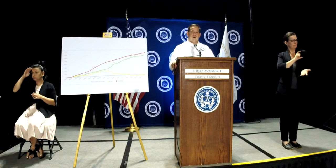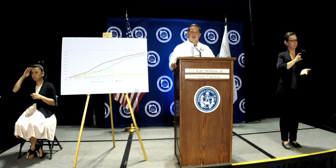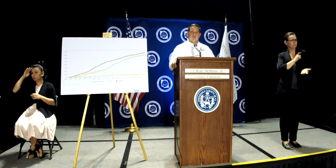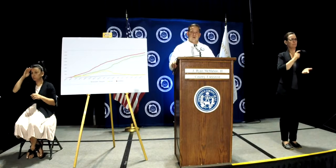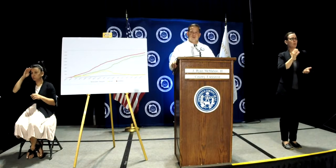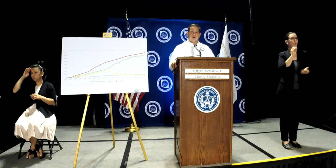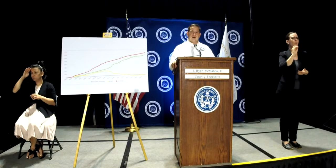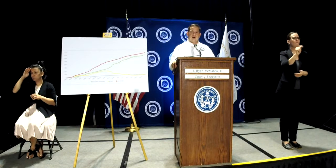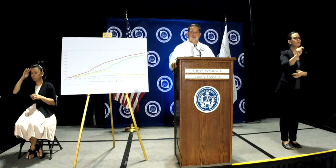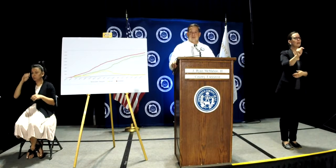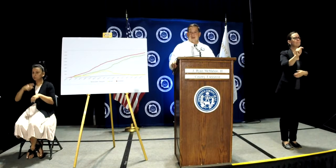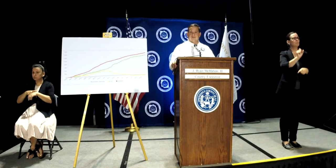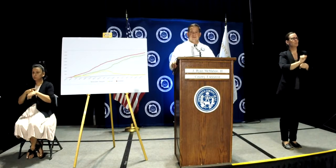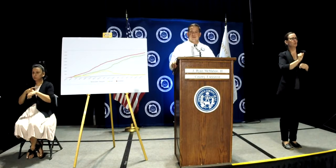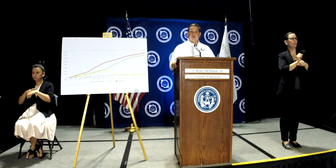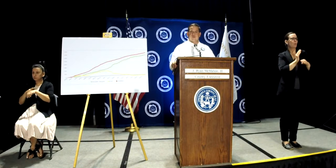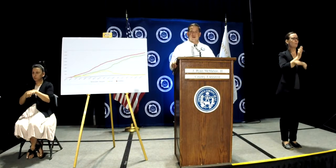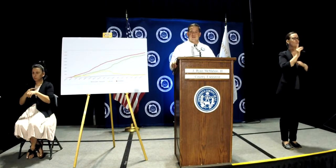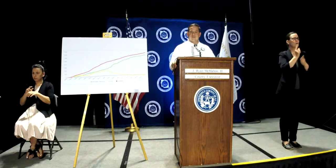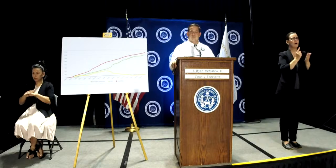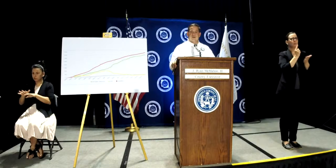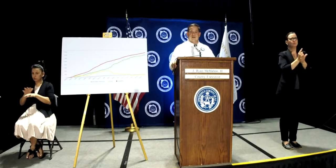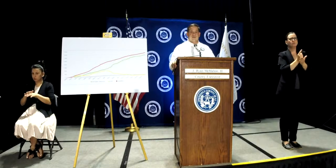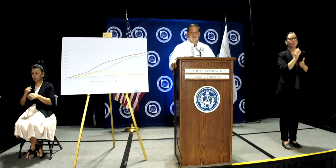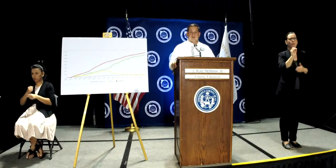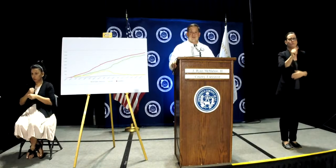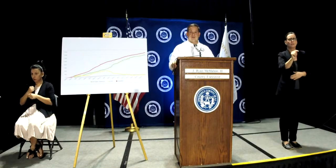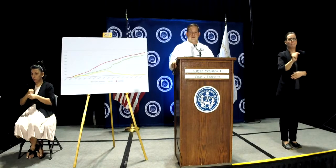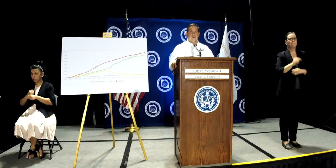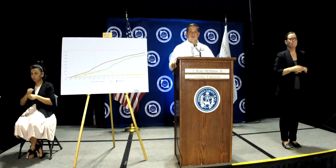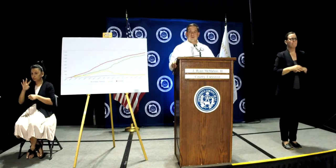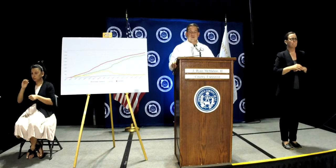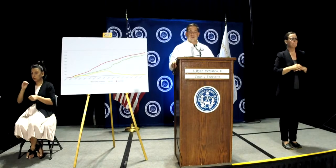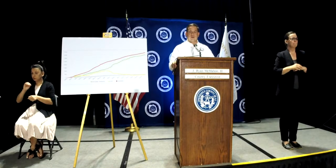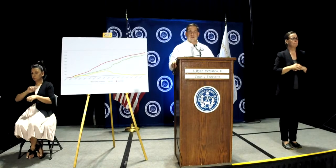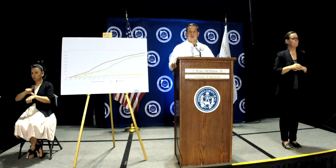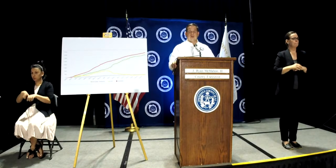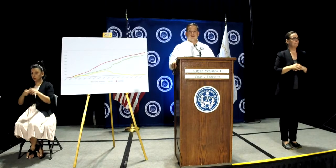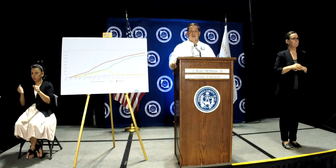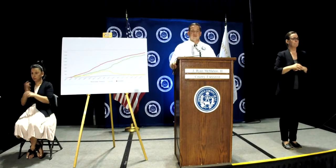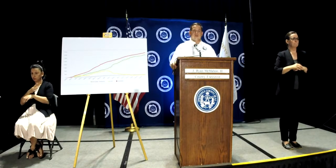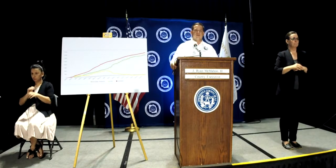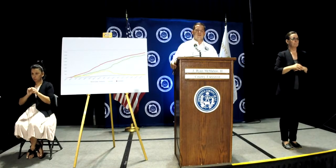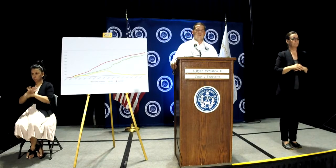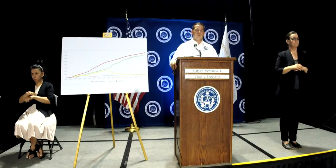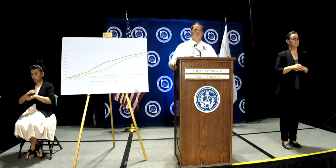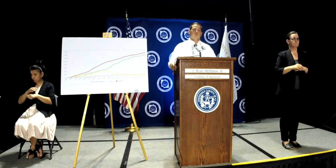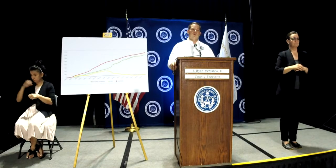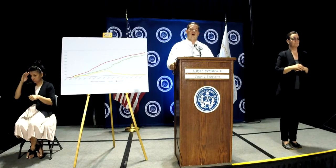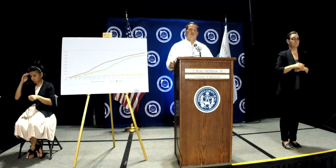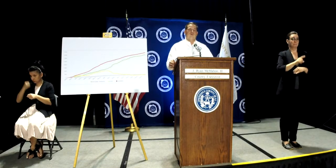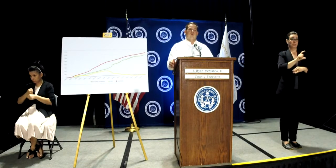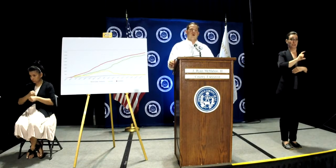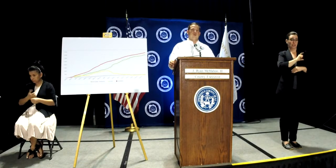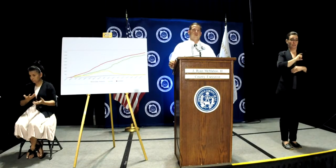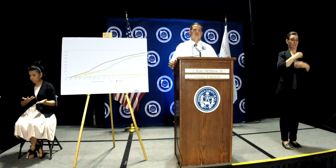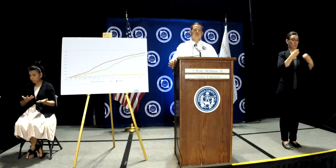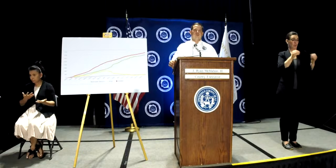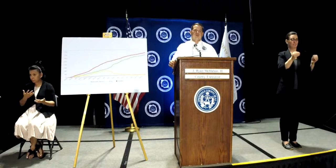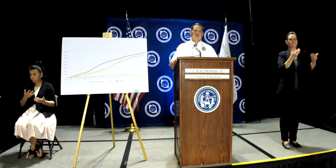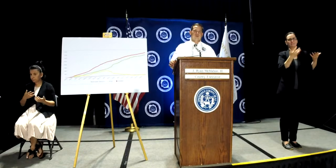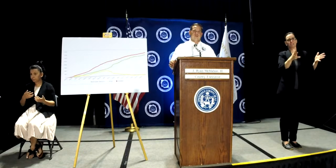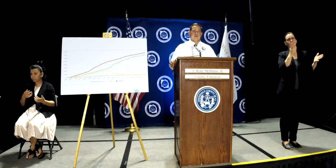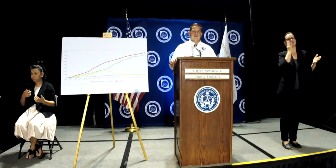so far under budget right now that they've done everything they've needed to do. It's out of our